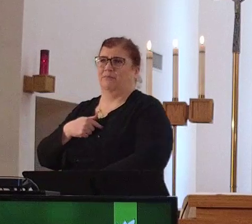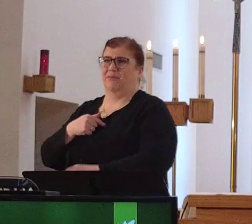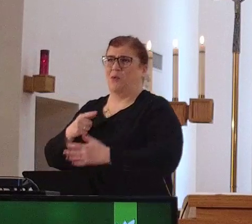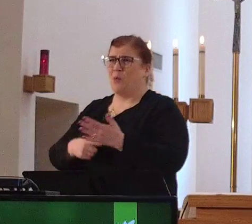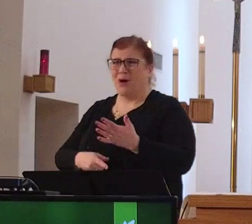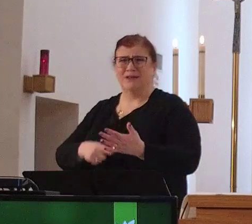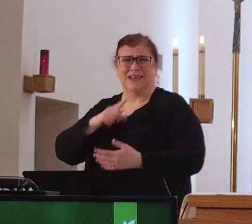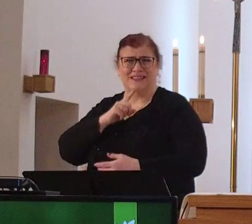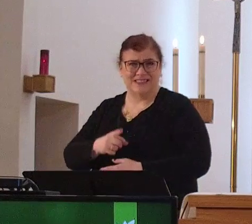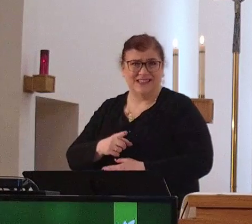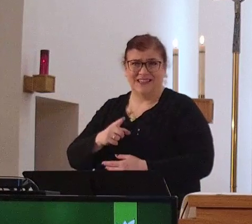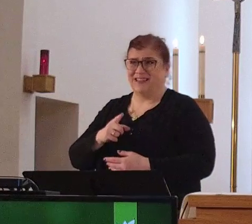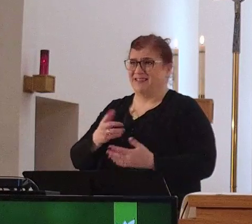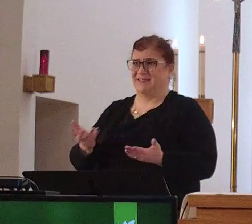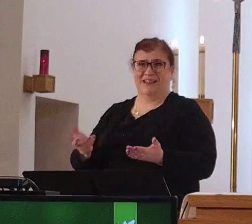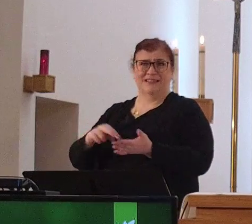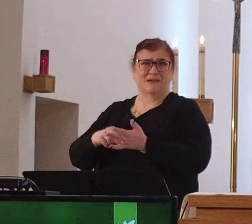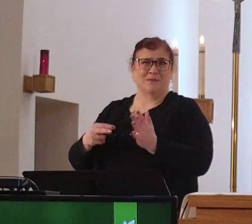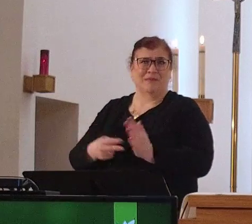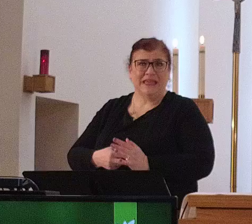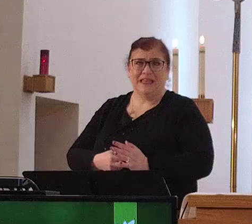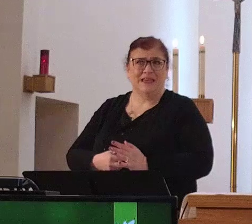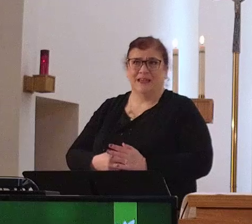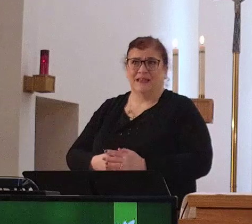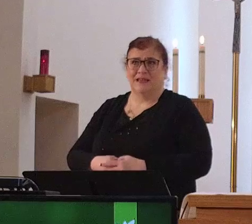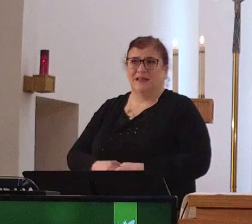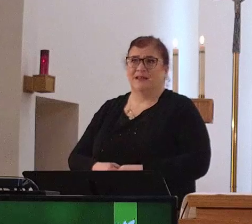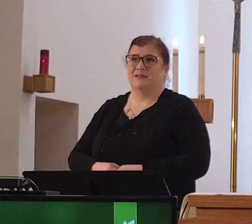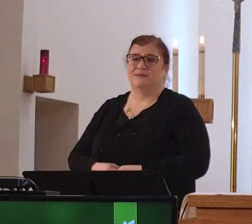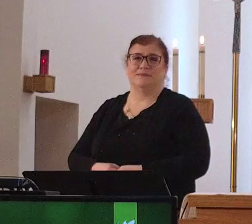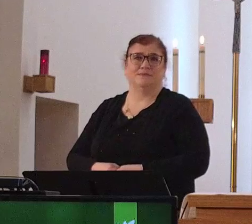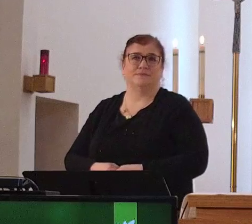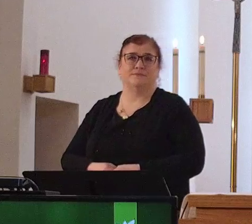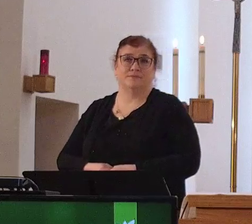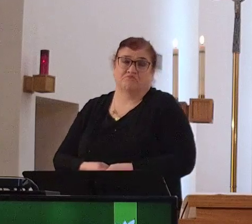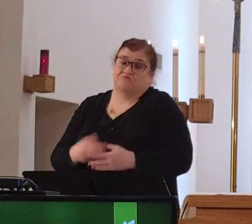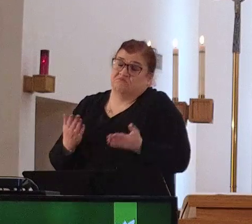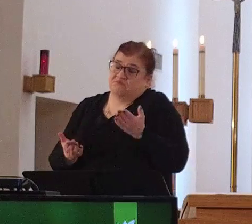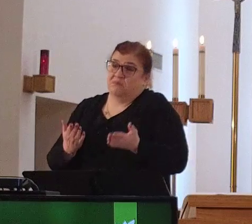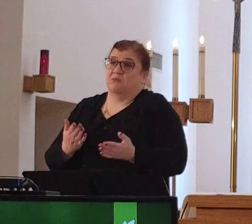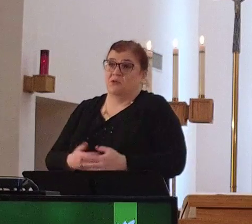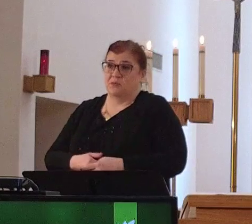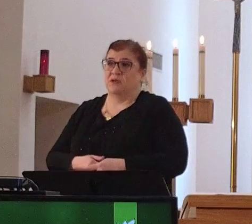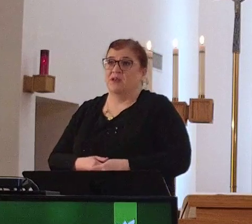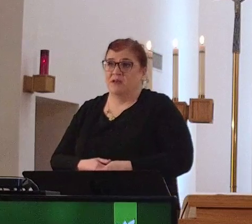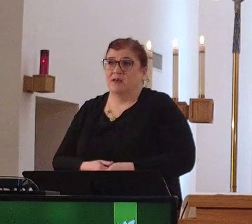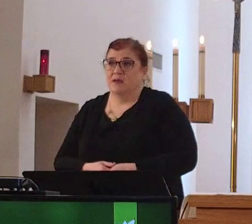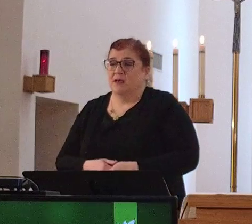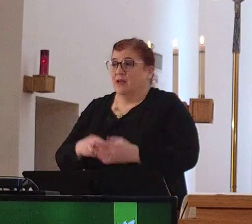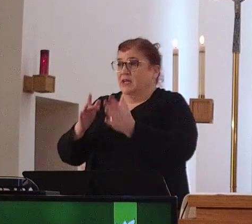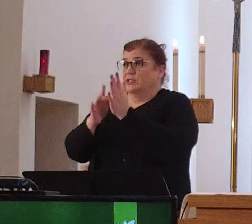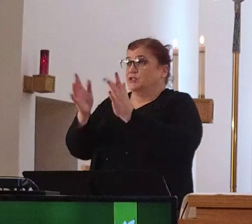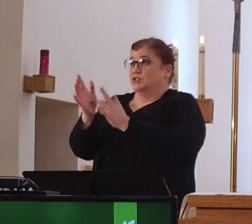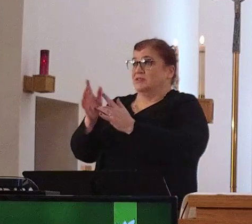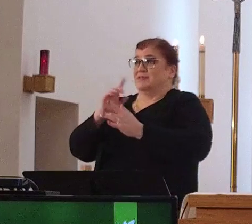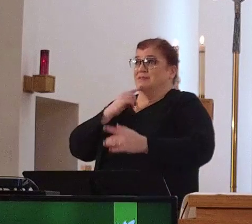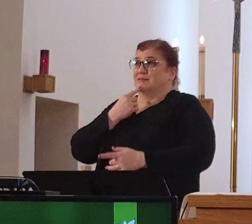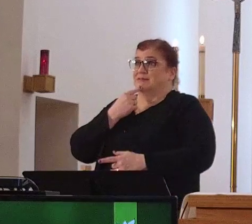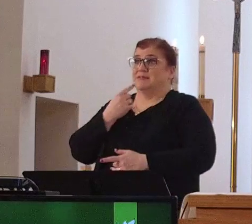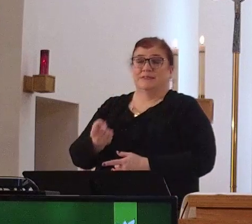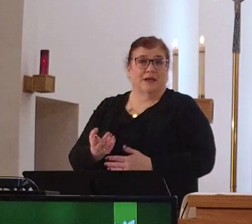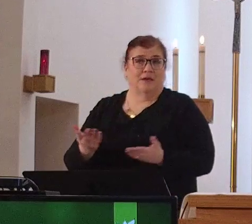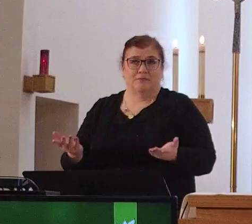What indeed does this mean? It could be that Jesus is